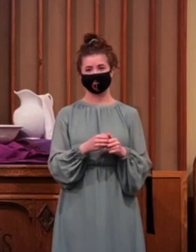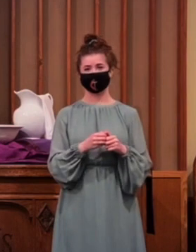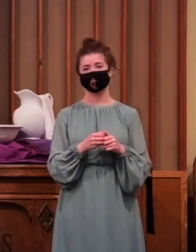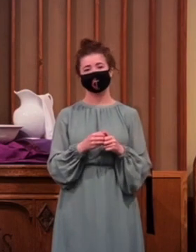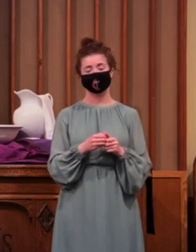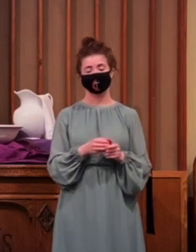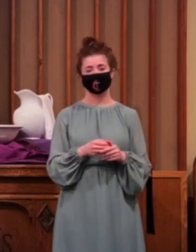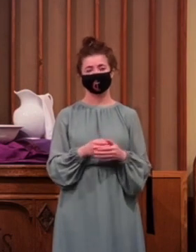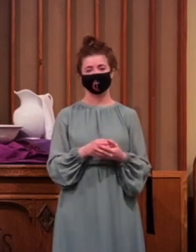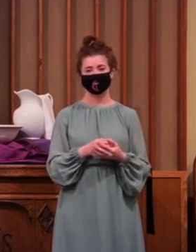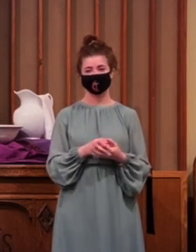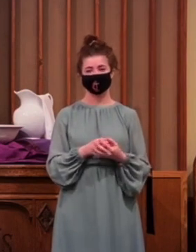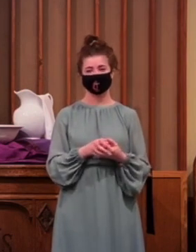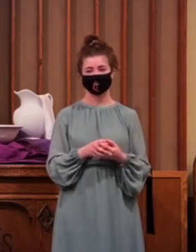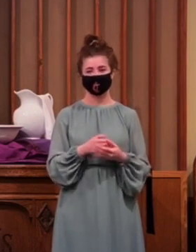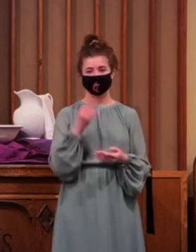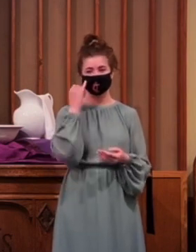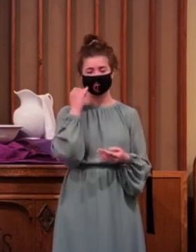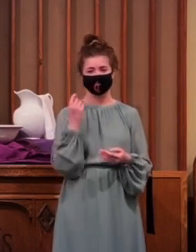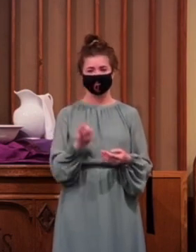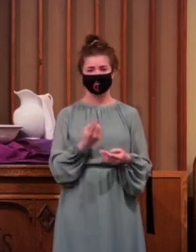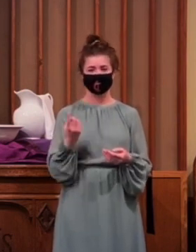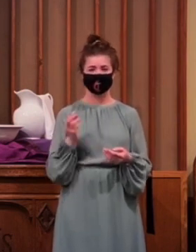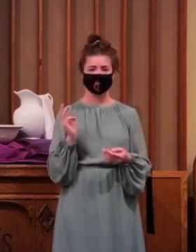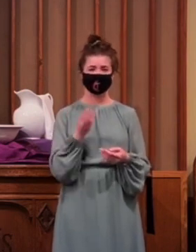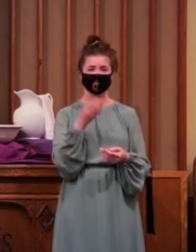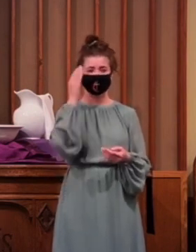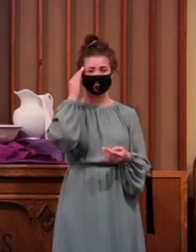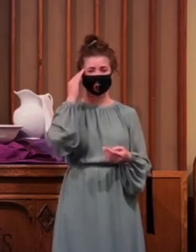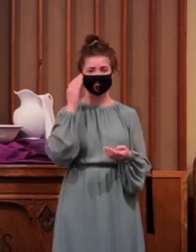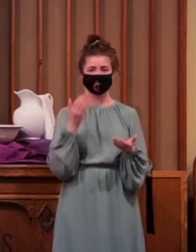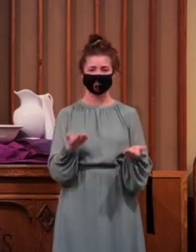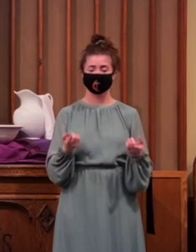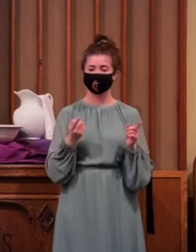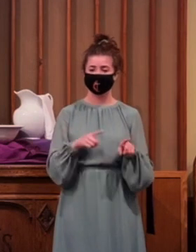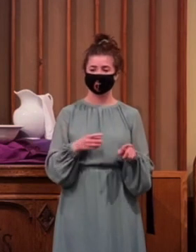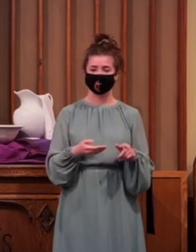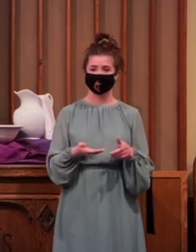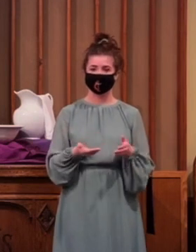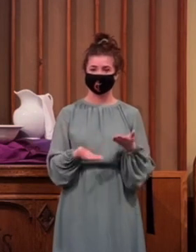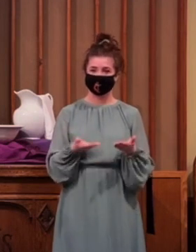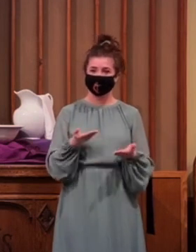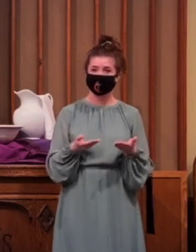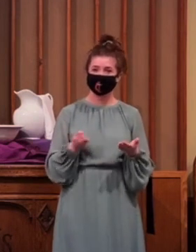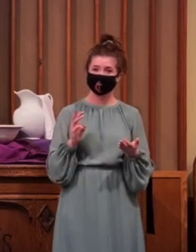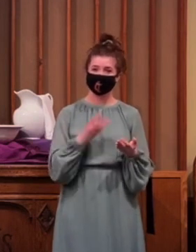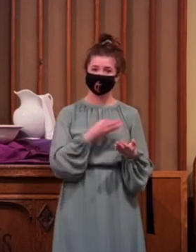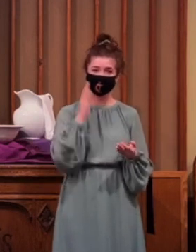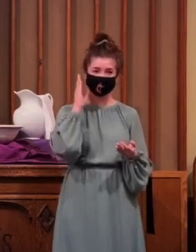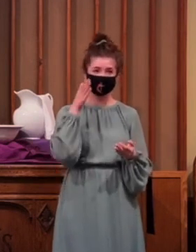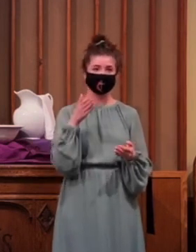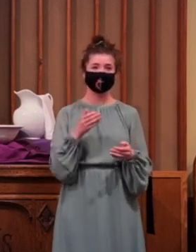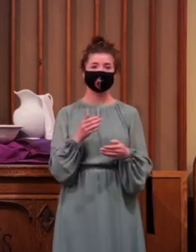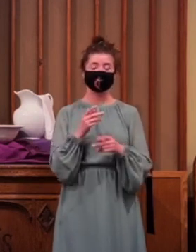slowly. And if only we had known that this would happen, then perhaps we would have taken more